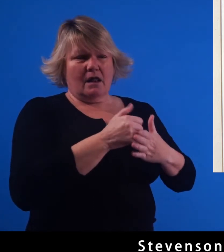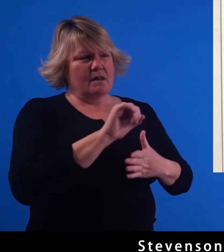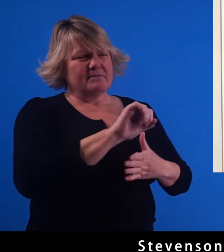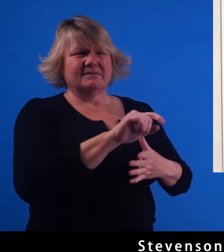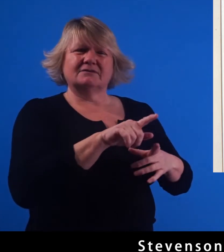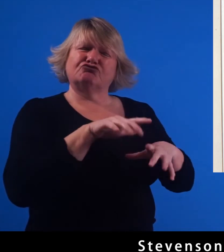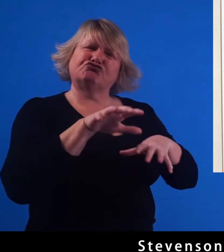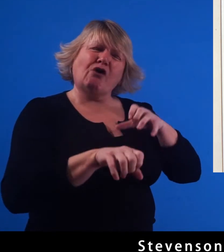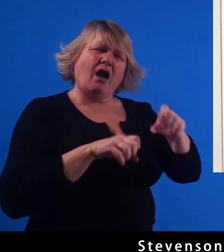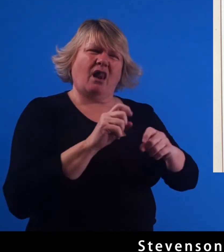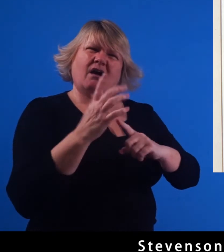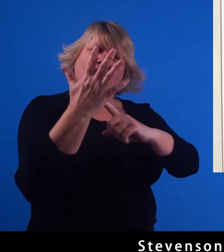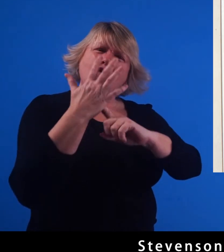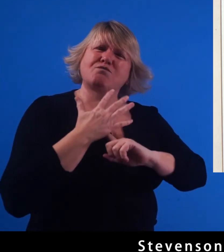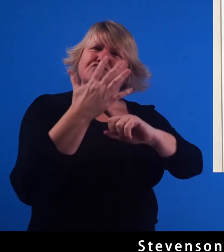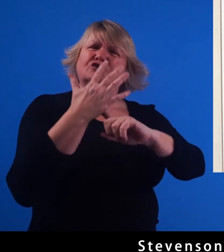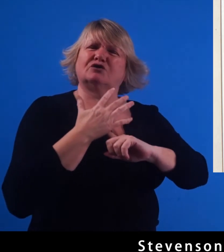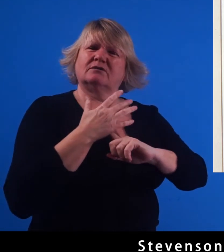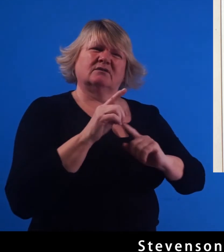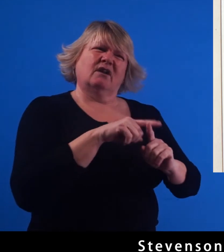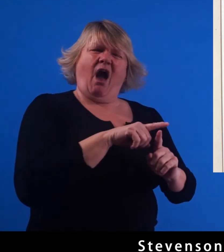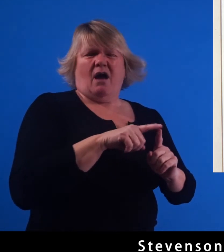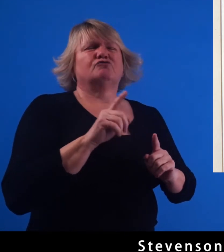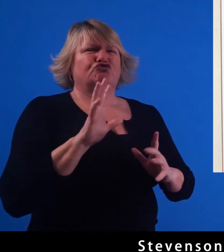Stevenson helped them in their struggles against oppression,